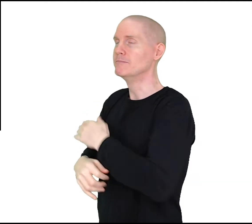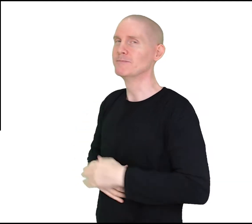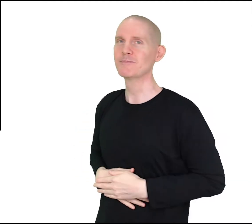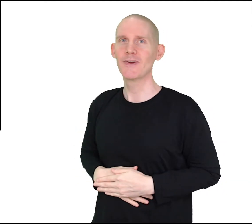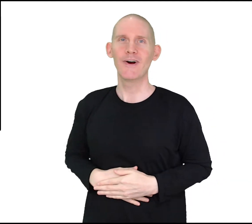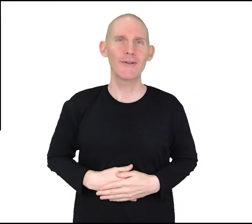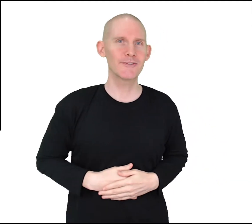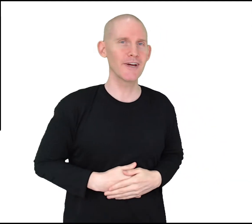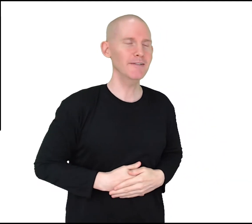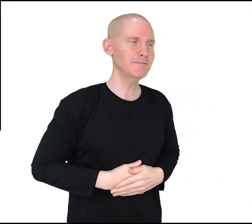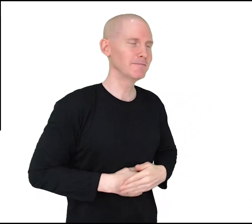Other side.